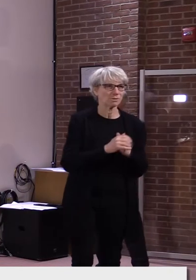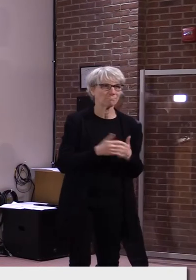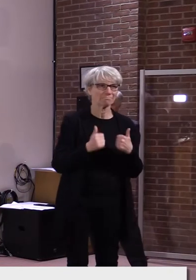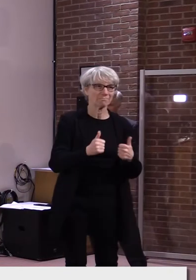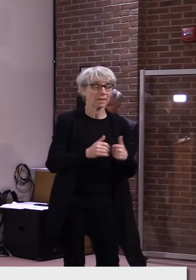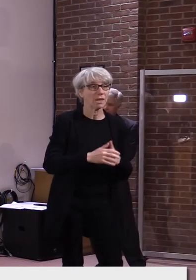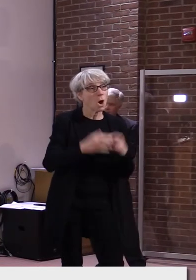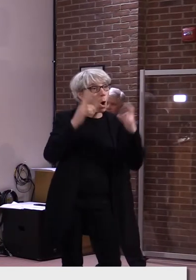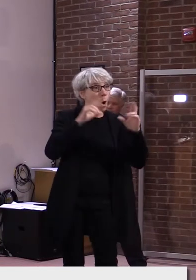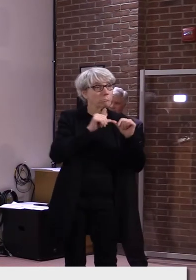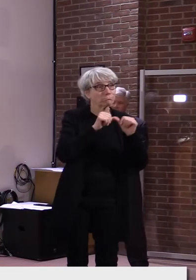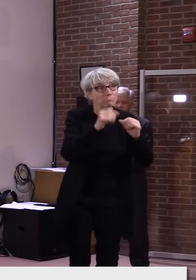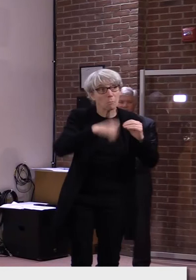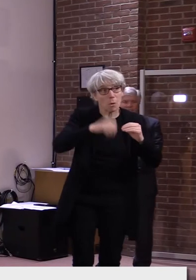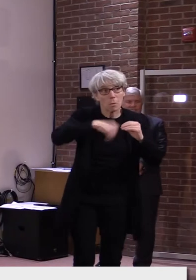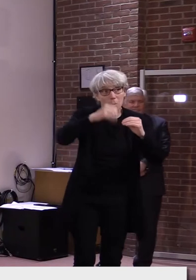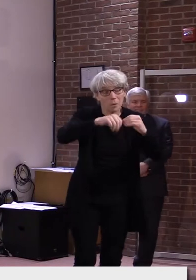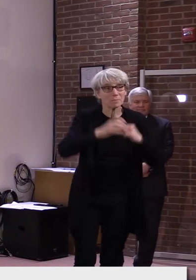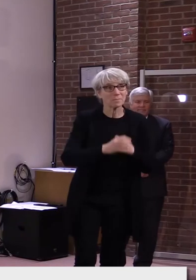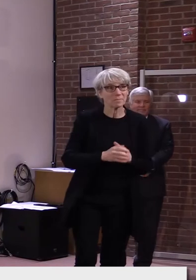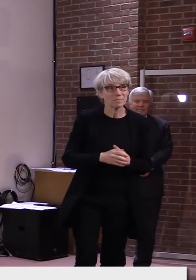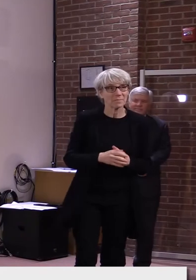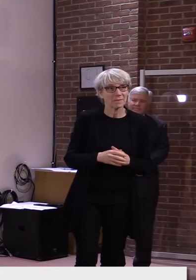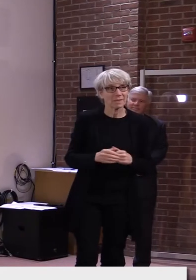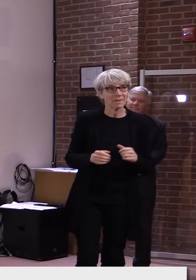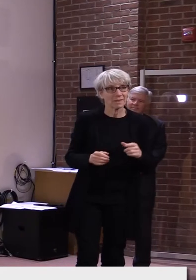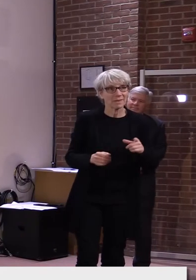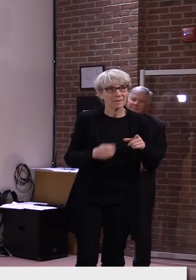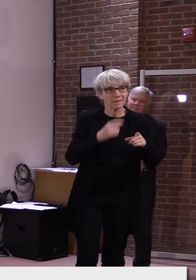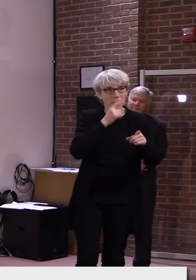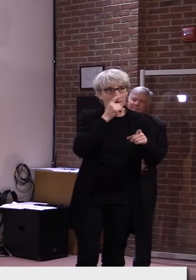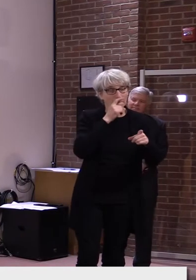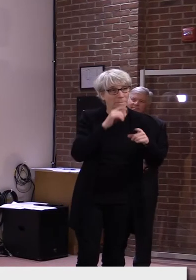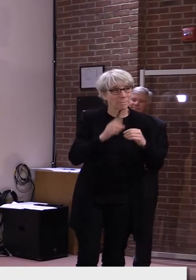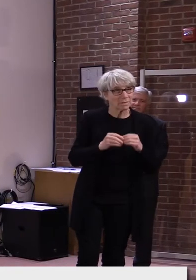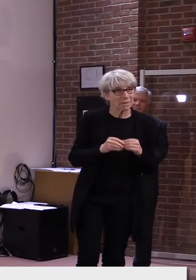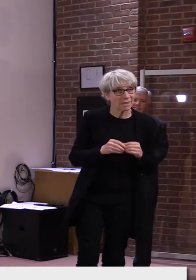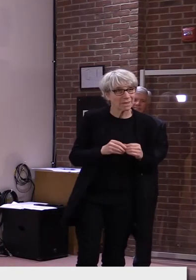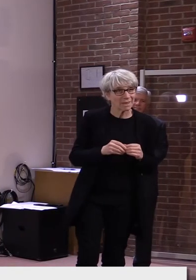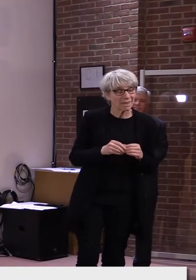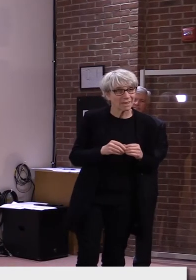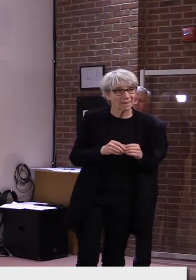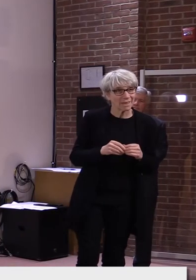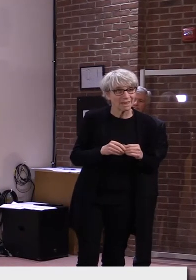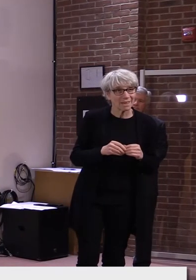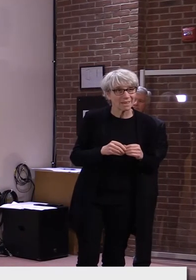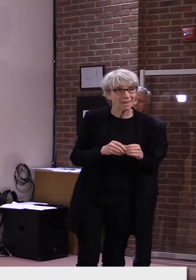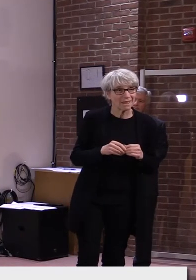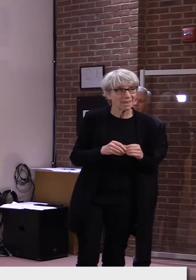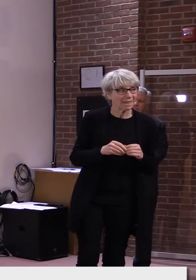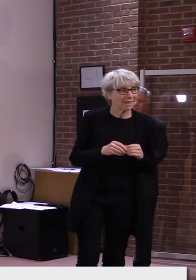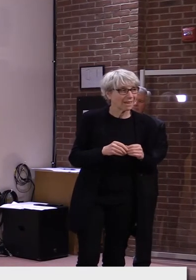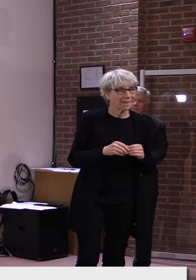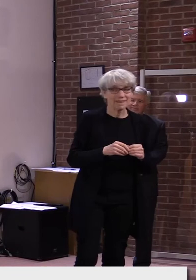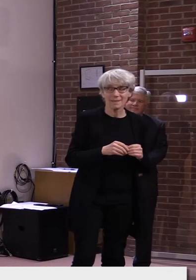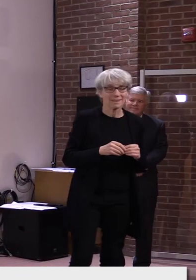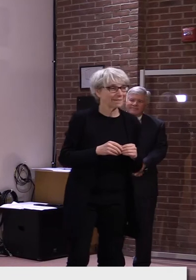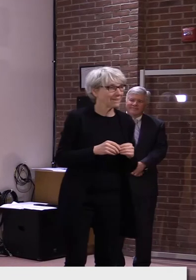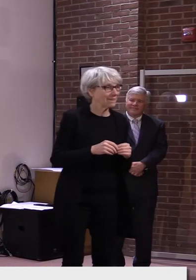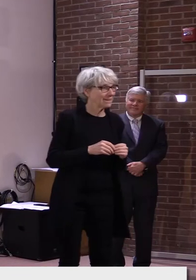hopefully that'll continue to grow. Did you guys turn your lights on at all, or? I'm sorry? Did you turn the lights on at all? Did